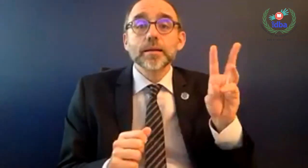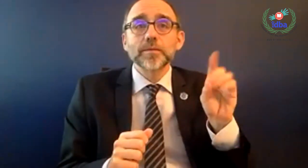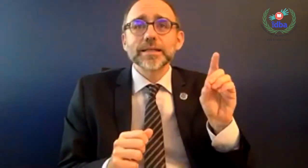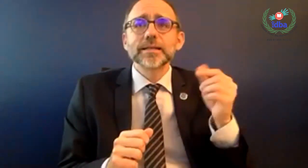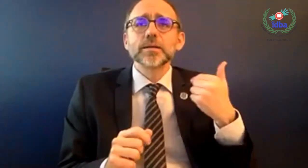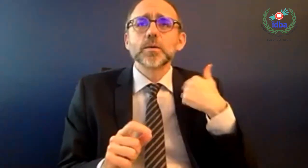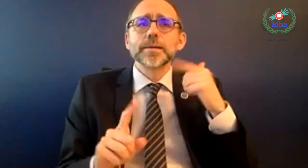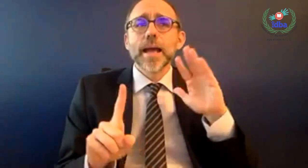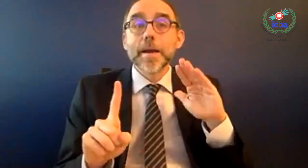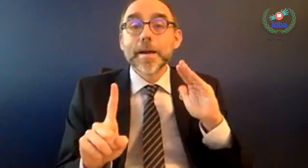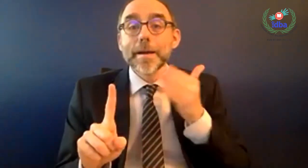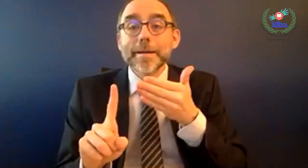And why is it important?